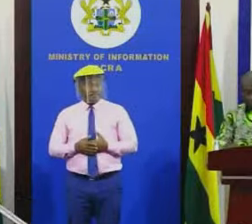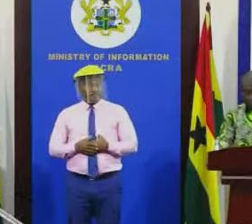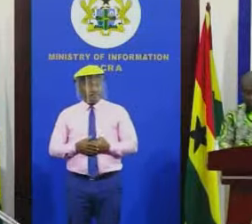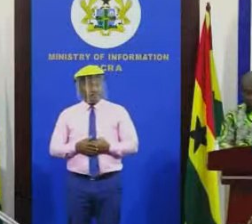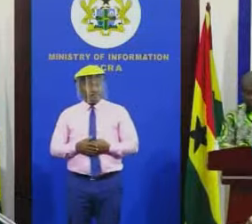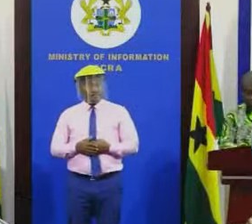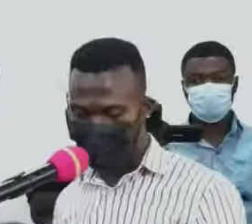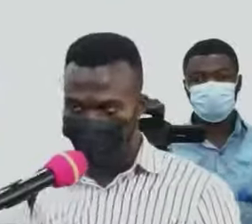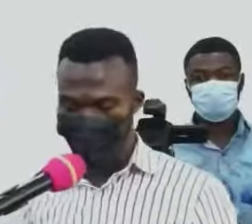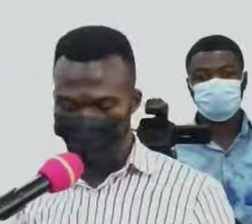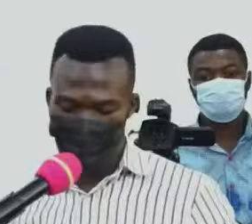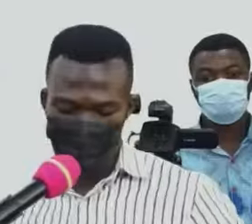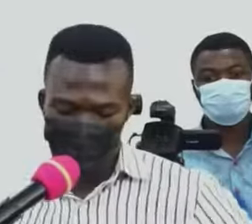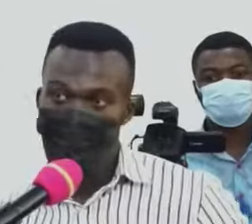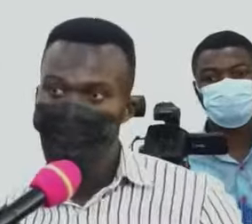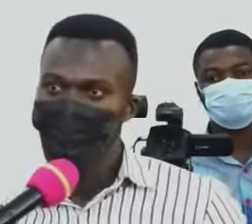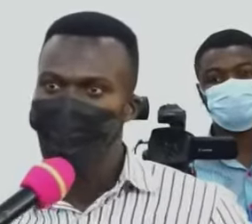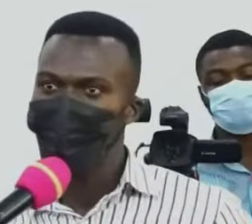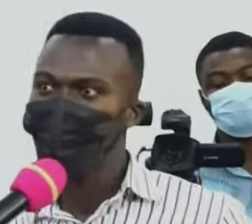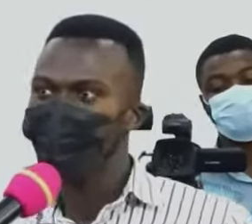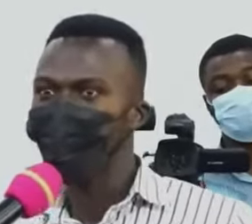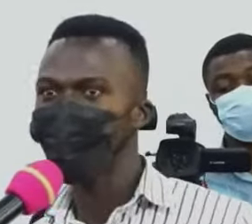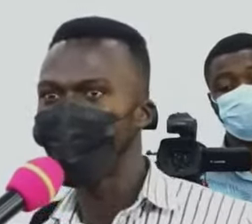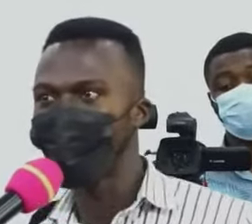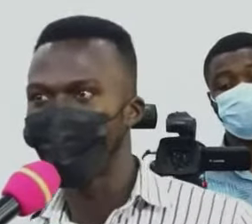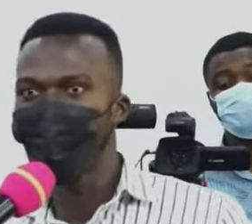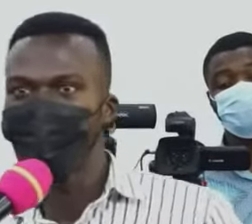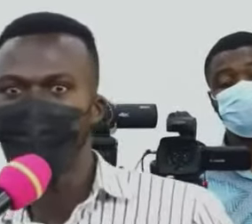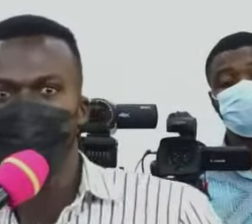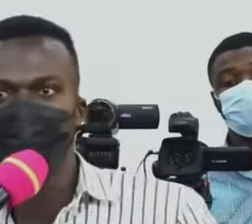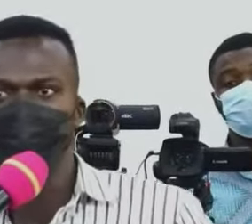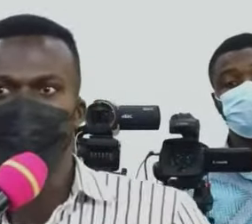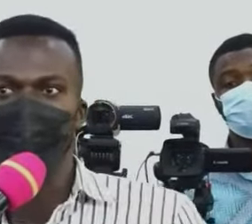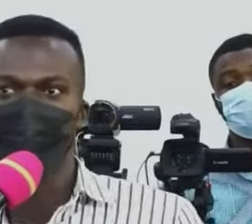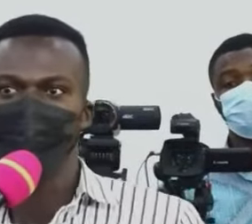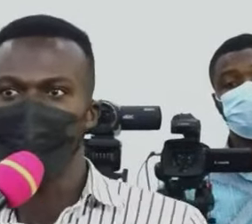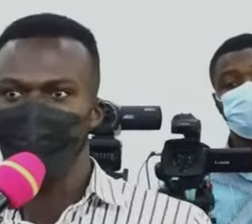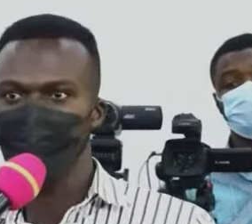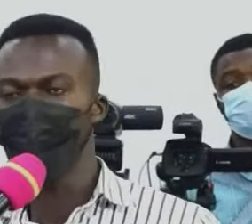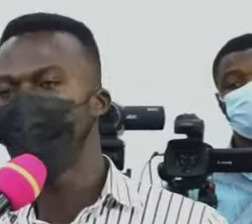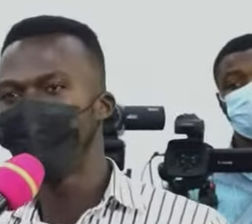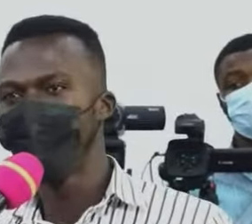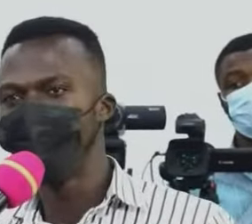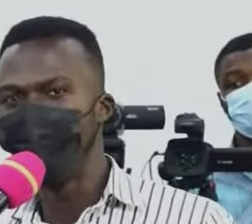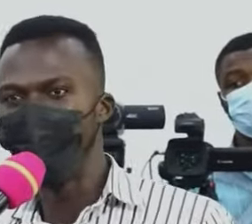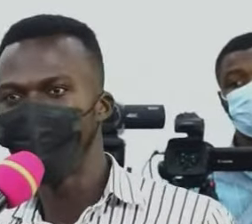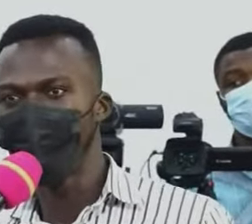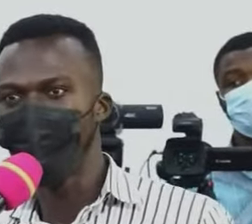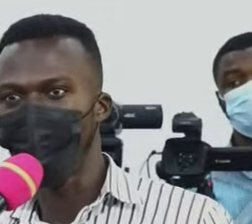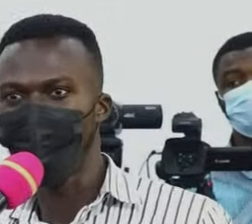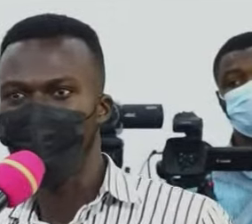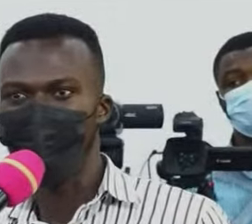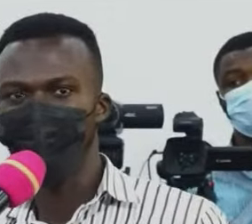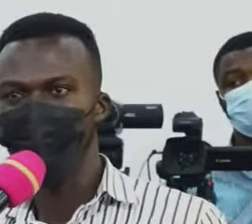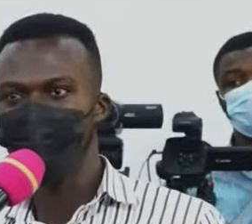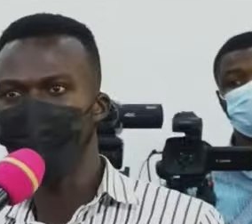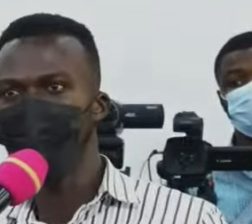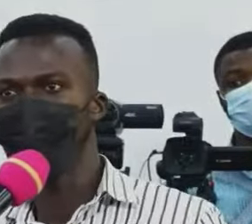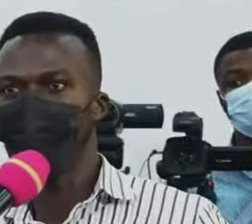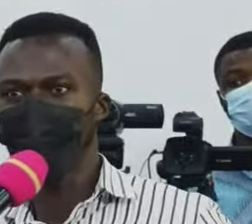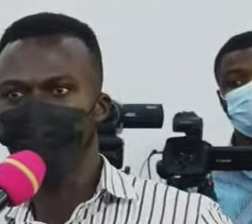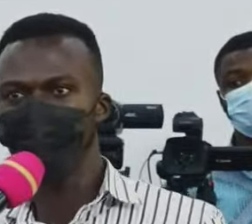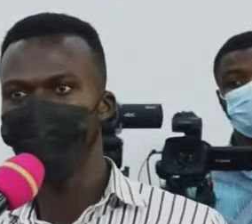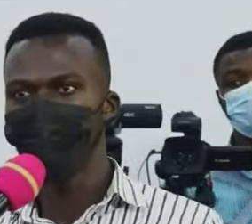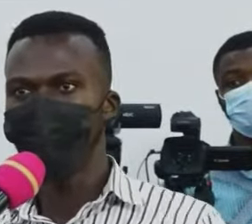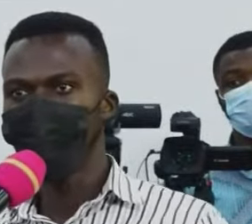My name is Akokraba from Kasapa FM. As it stands now, Ghana, we don't have a vessel meant for economic activities. Do we